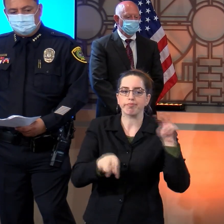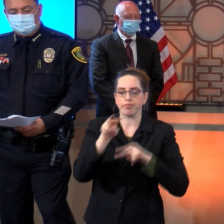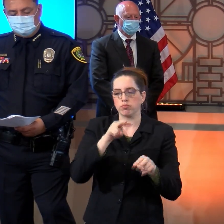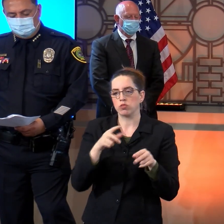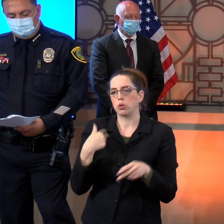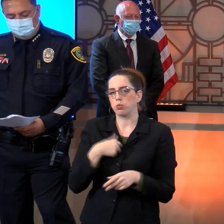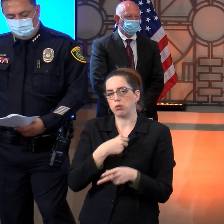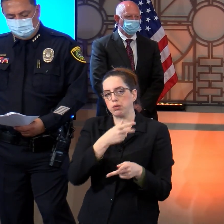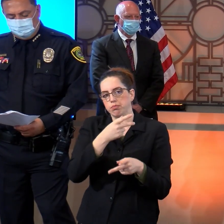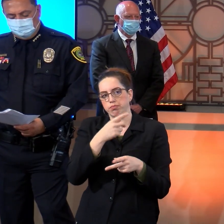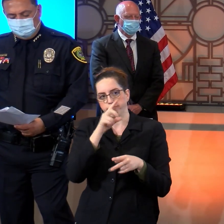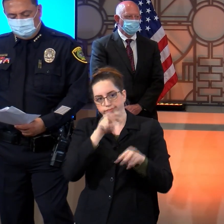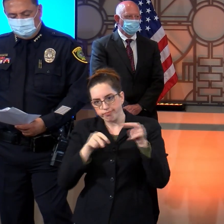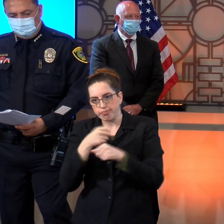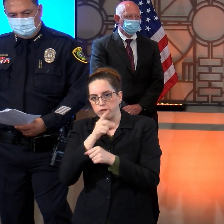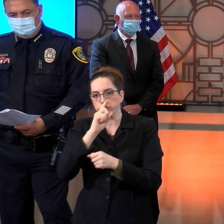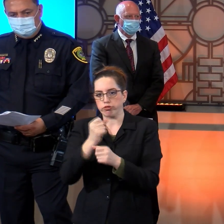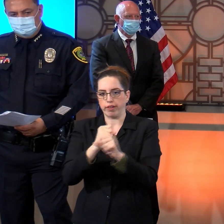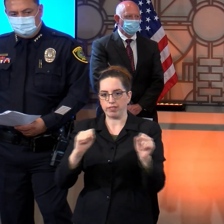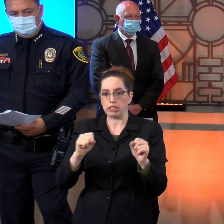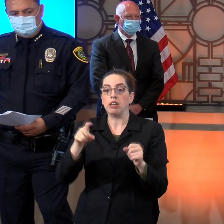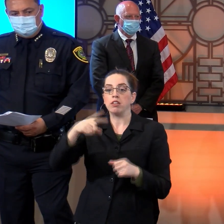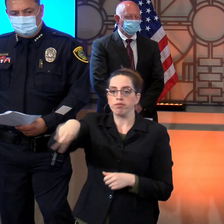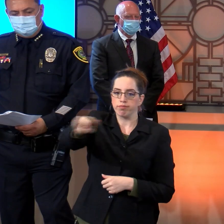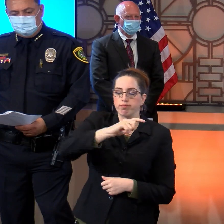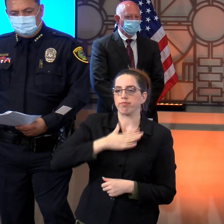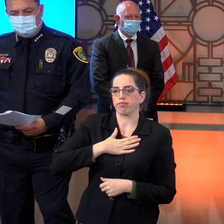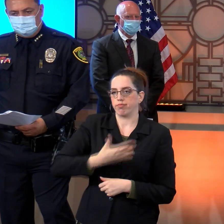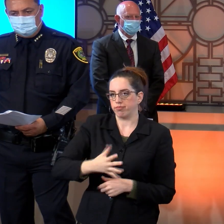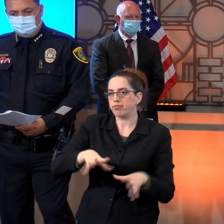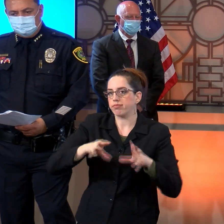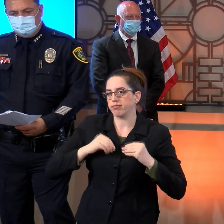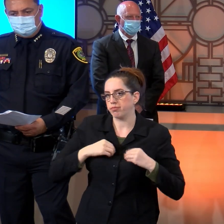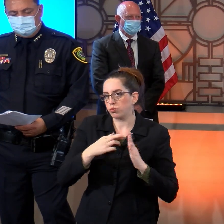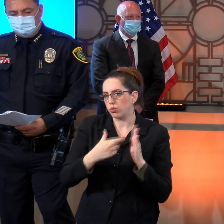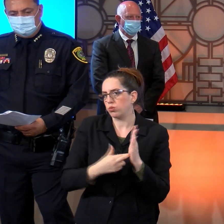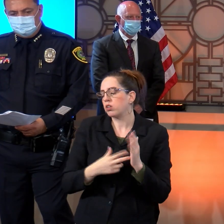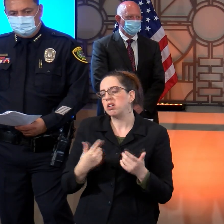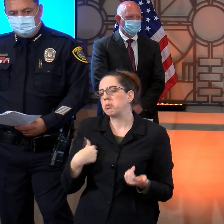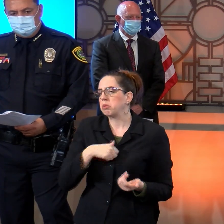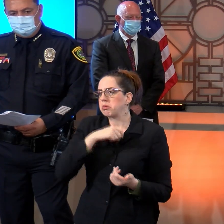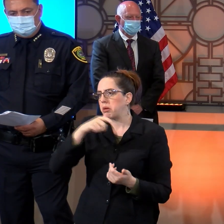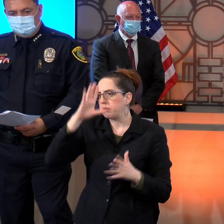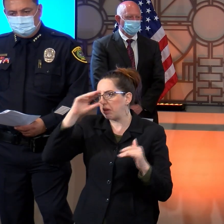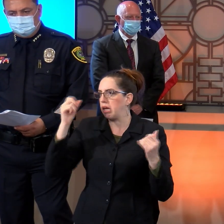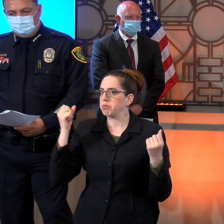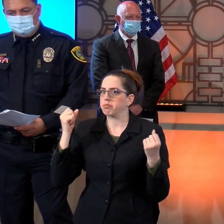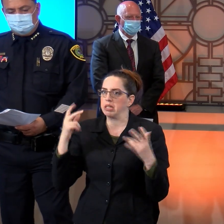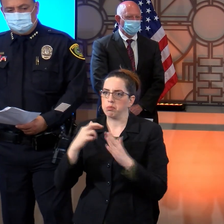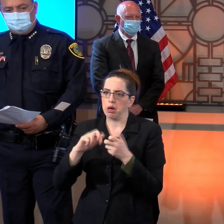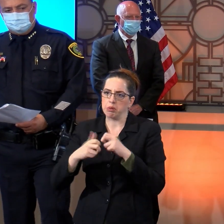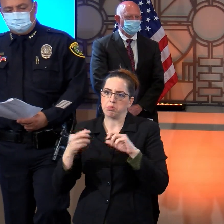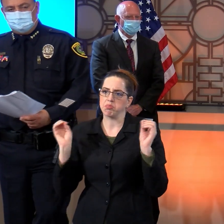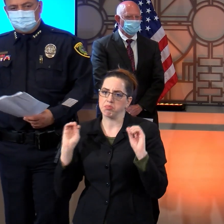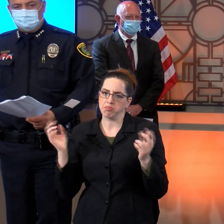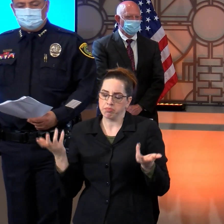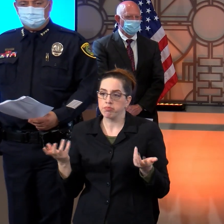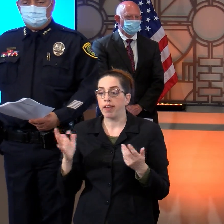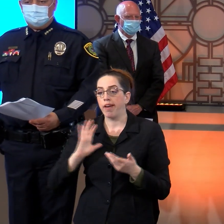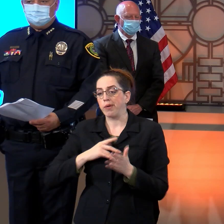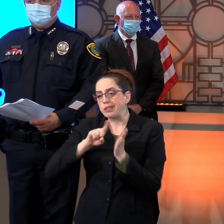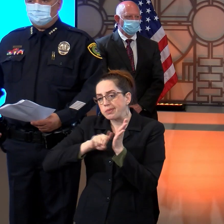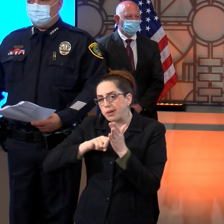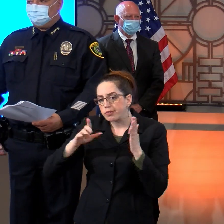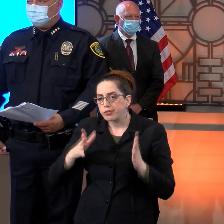looking after public safety and achieving voluntary compliance. We don't expect any major issues. Our inspectors and